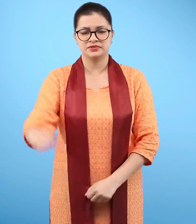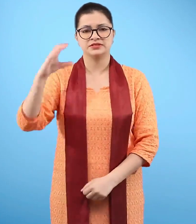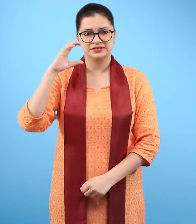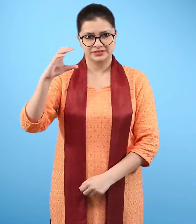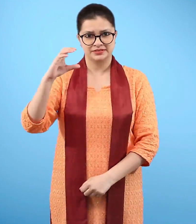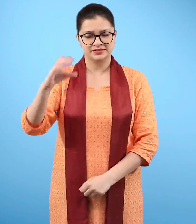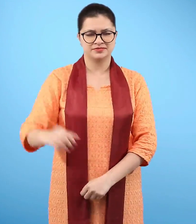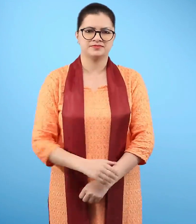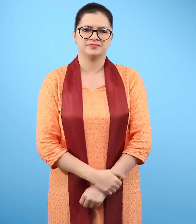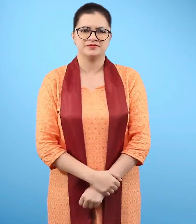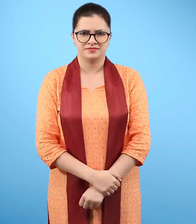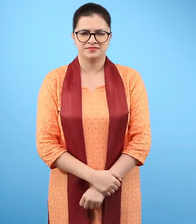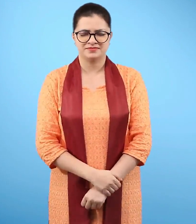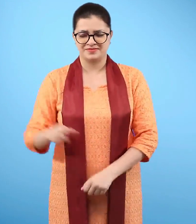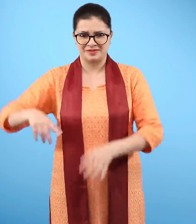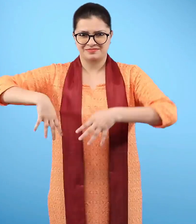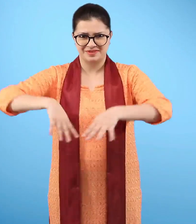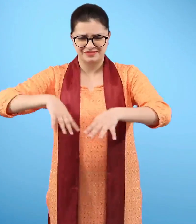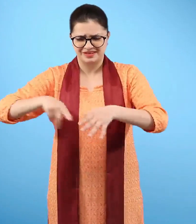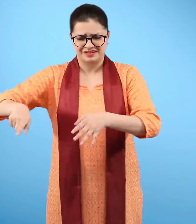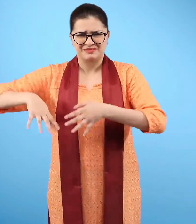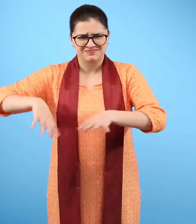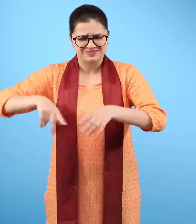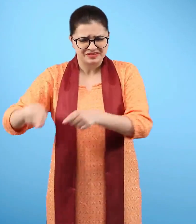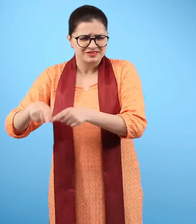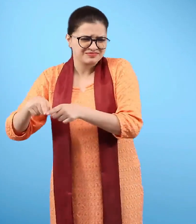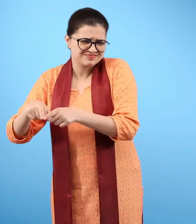C. The total route of the parade is about how long?